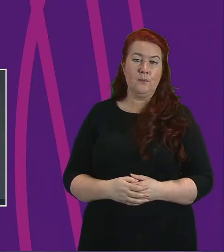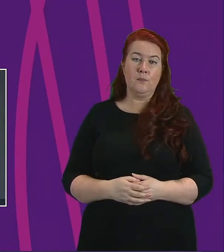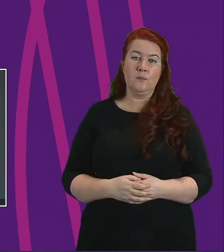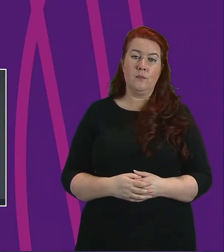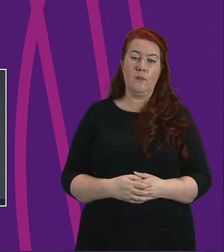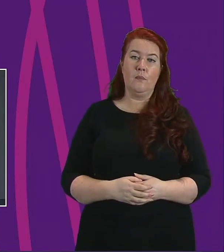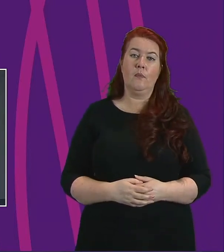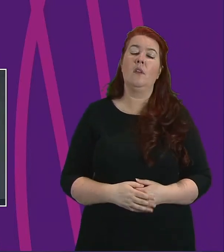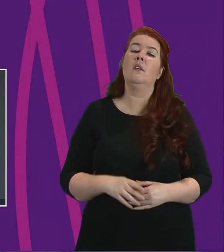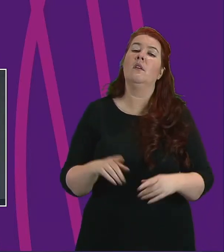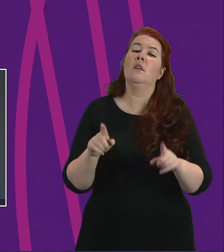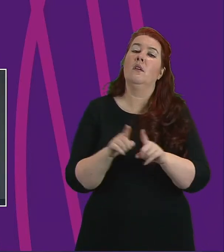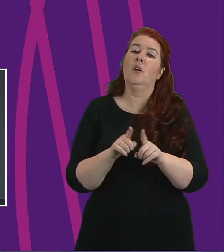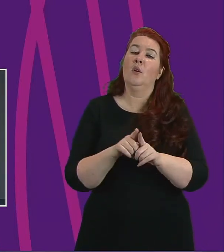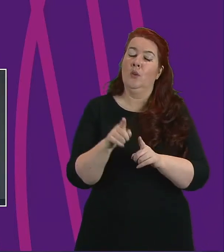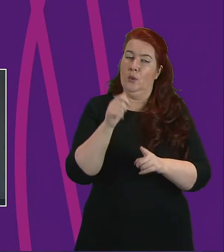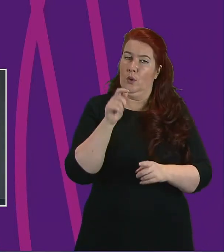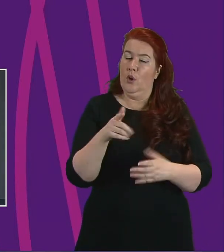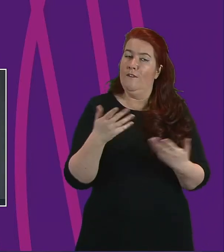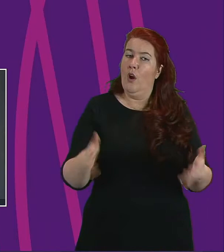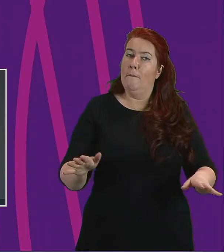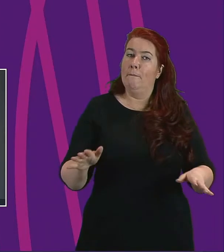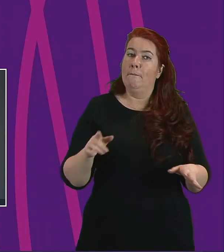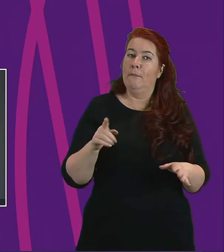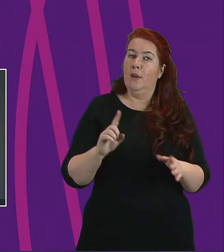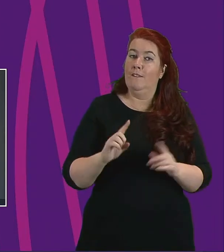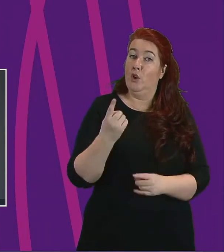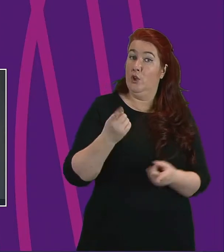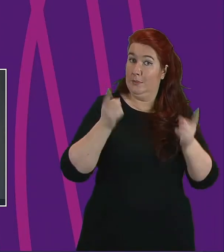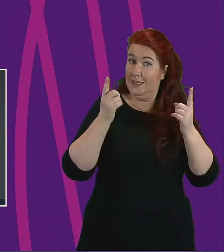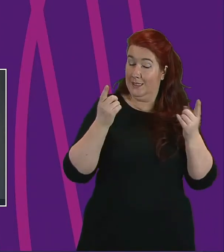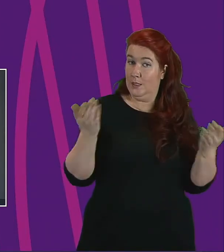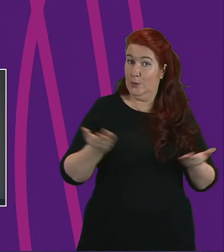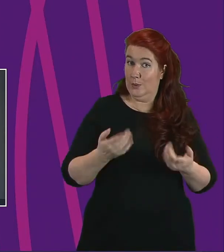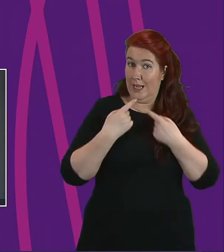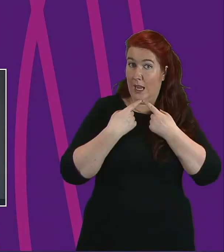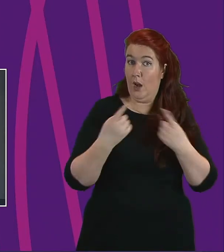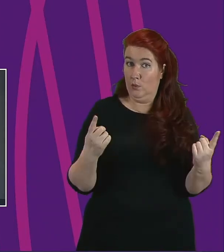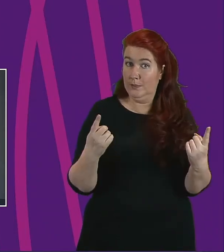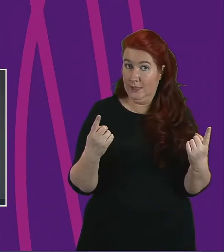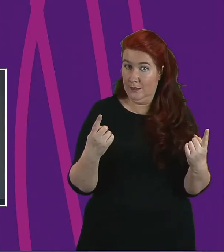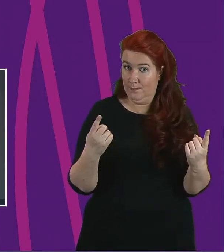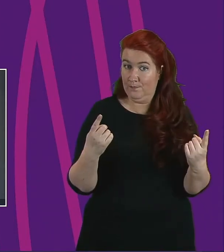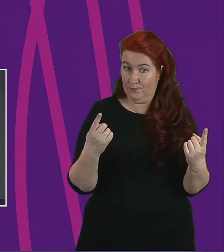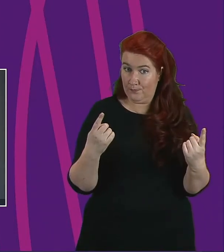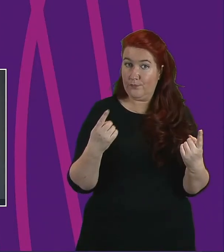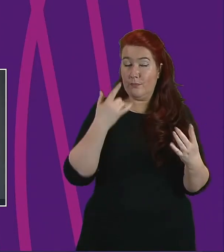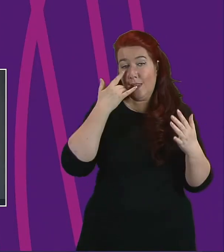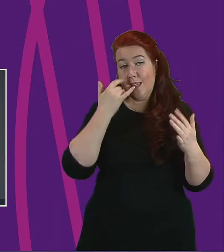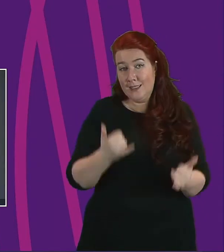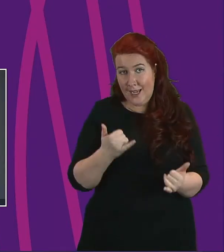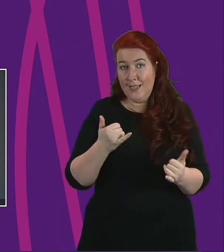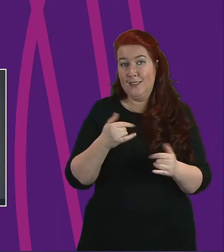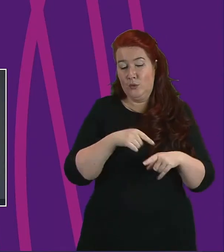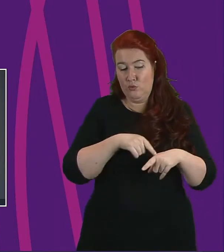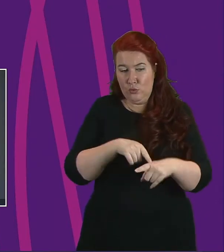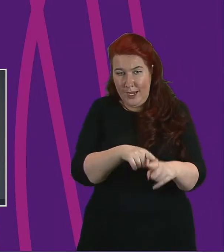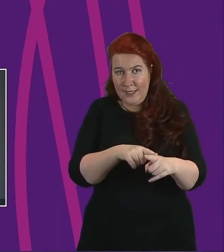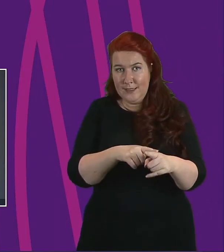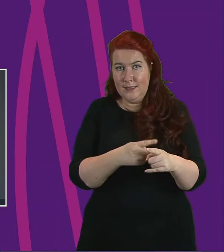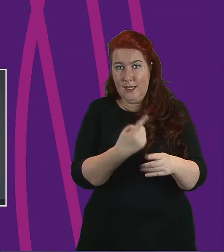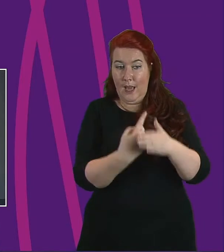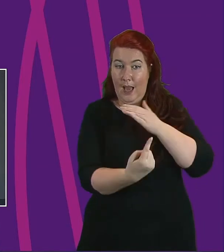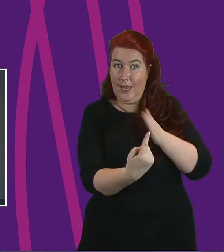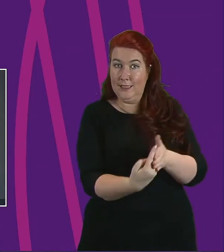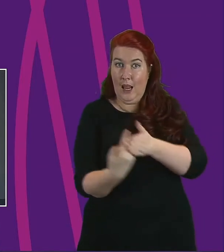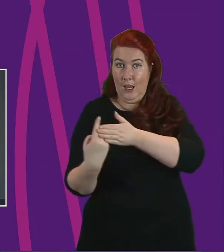Mr. Gray will be aware from the announcements that the First Minister made today that the test, trace and isolate strategy that